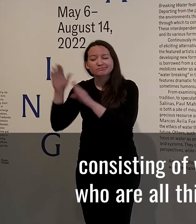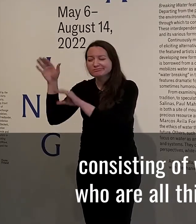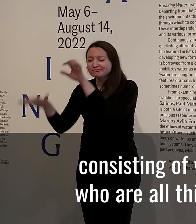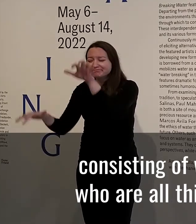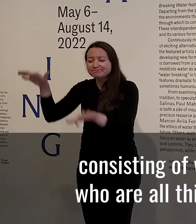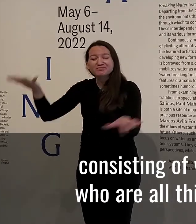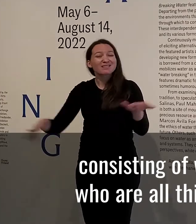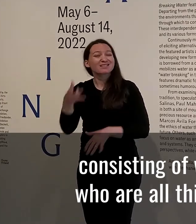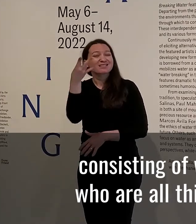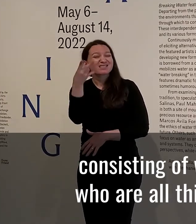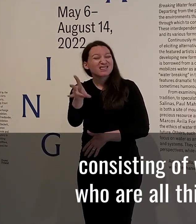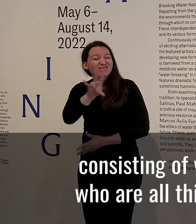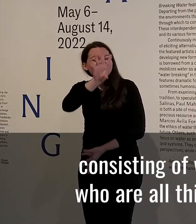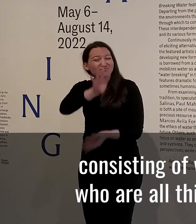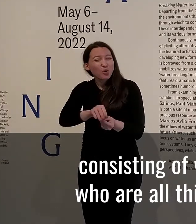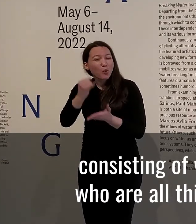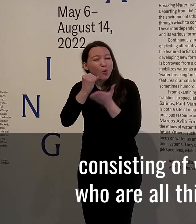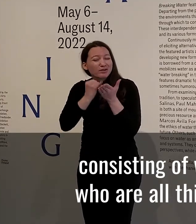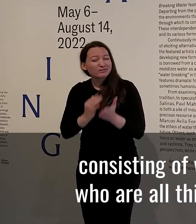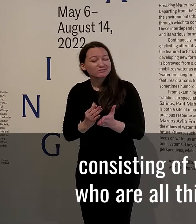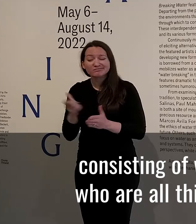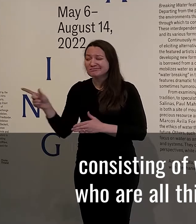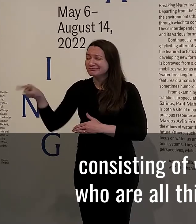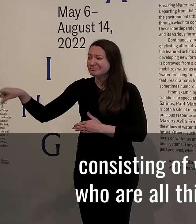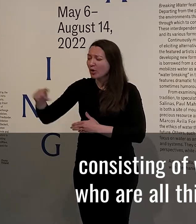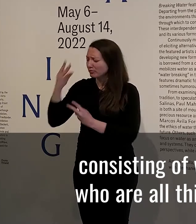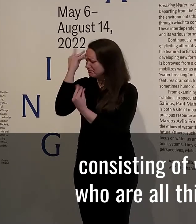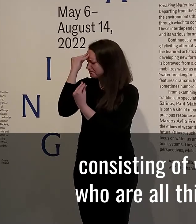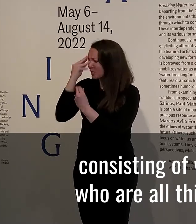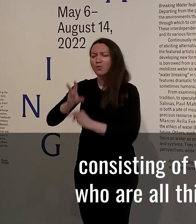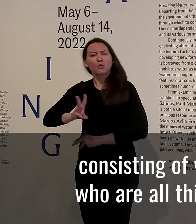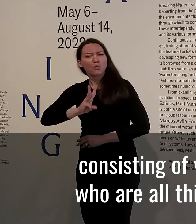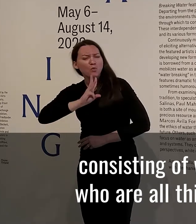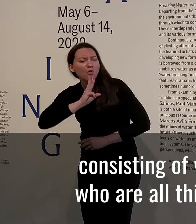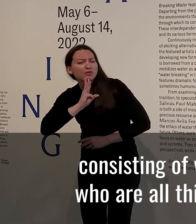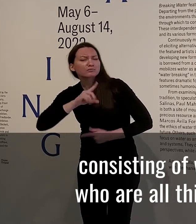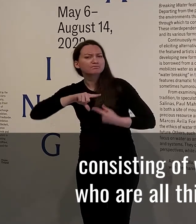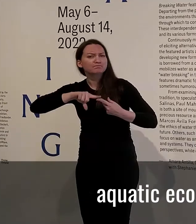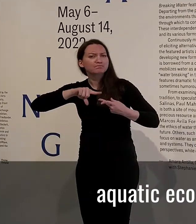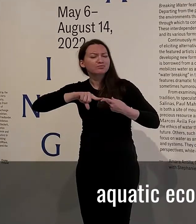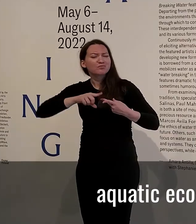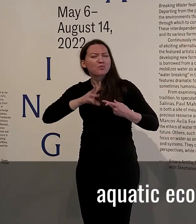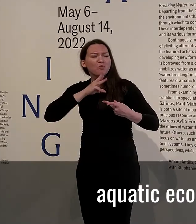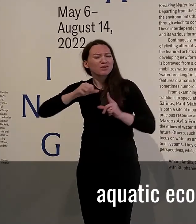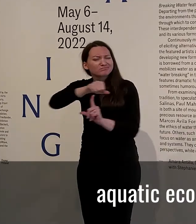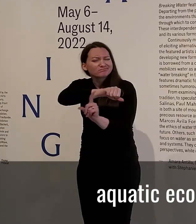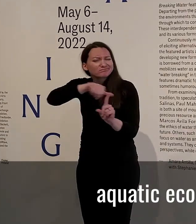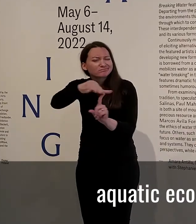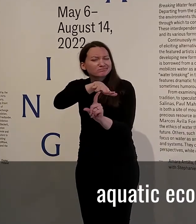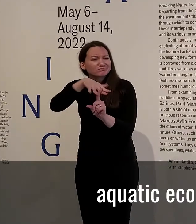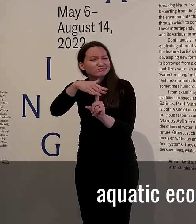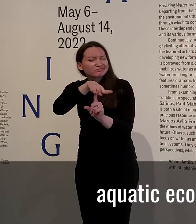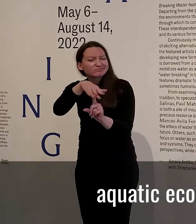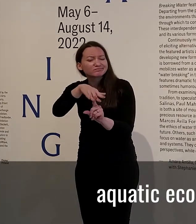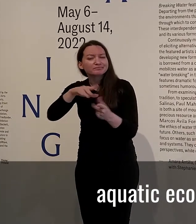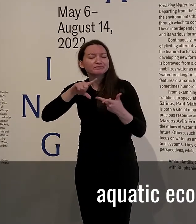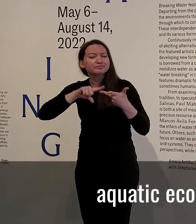by 17 artists who are all thinking about water, aquatic ecosystems, human